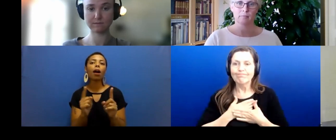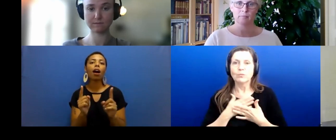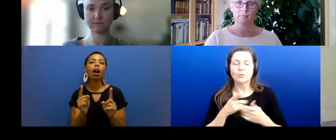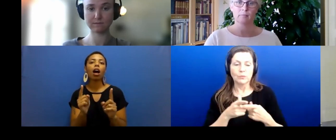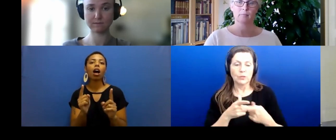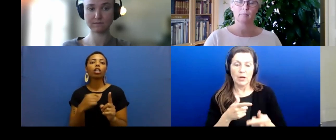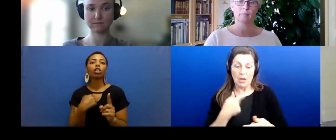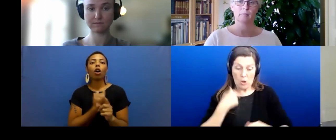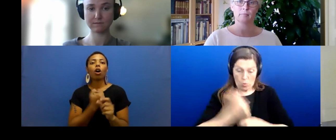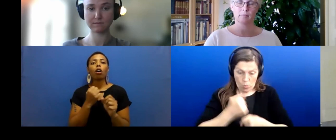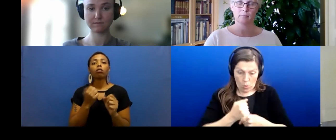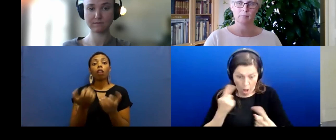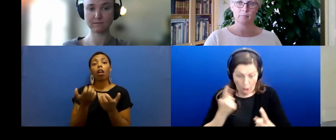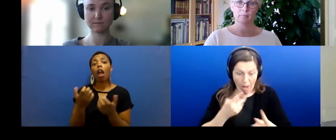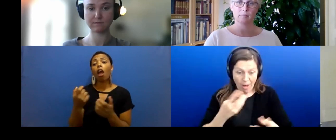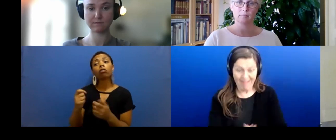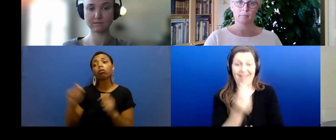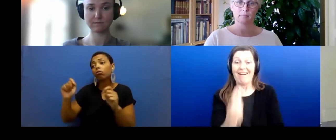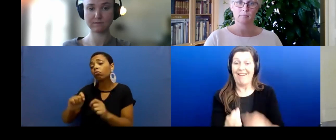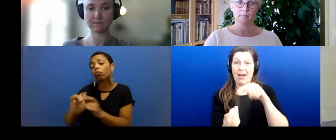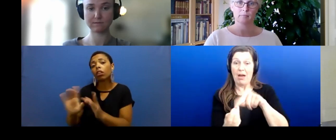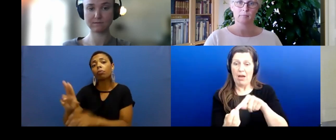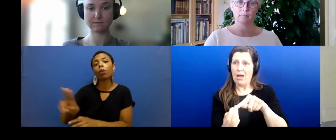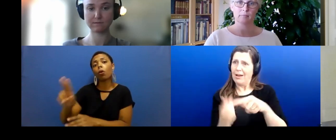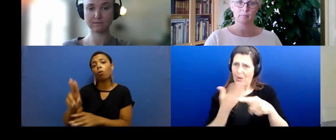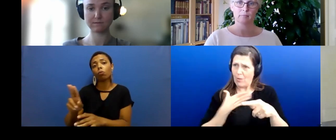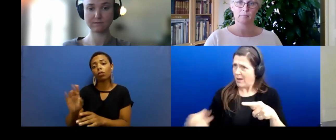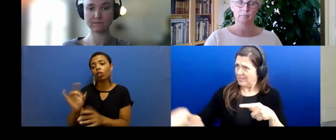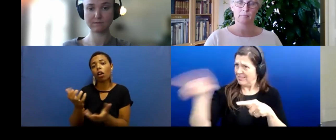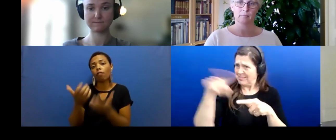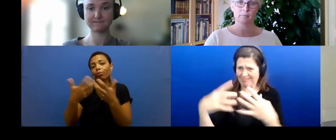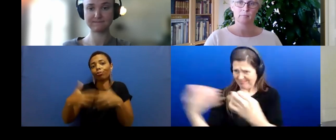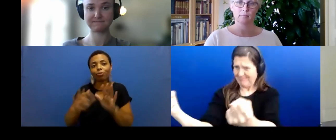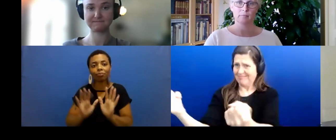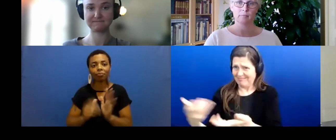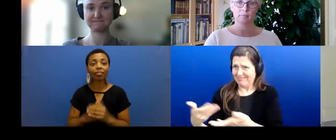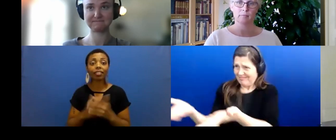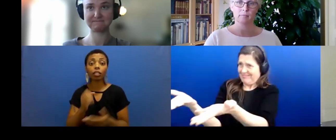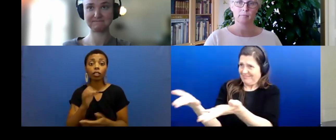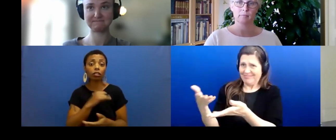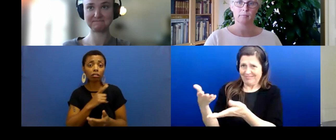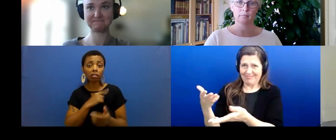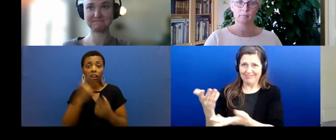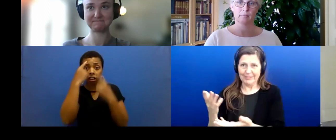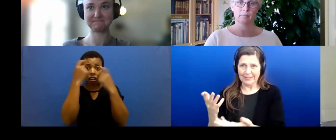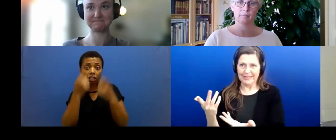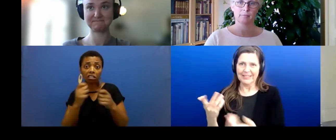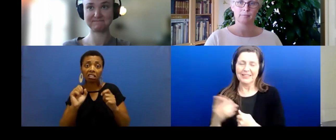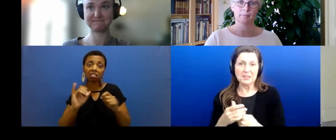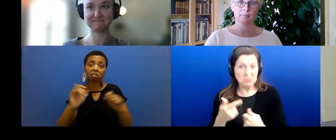usable. Yeah, do any of you have ideas of possibilities of doing